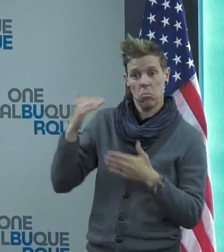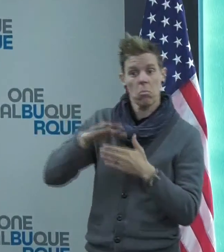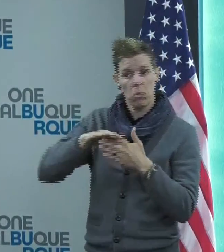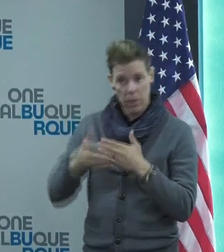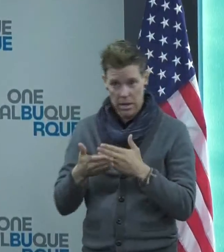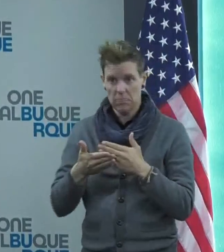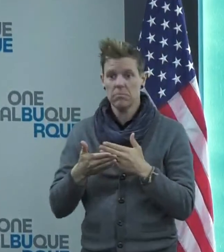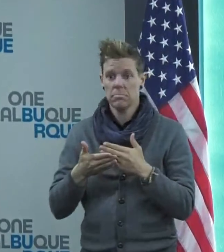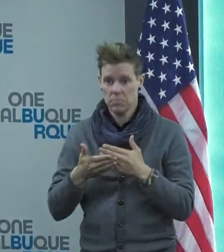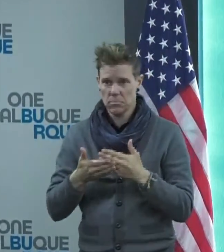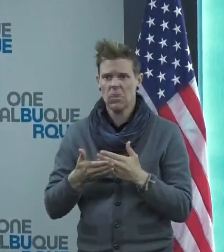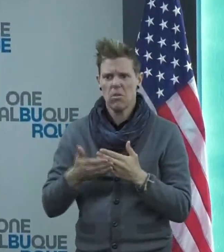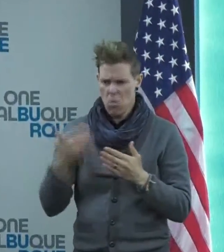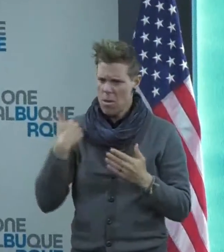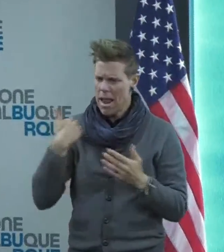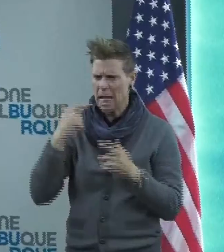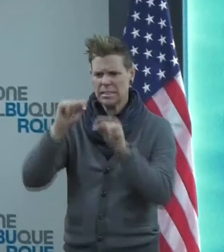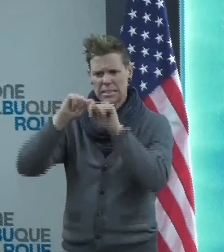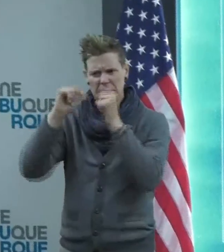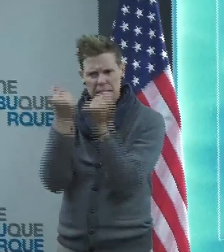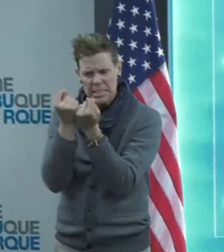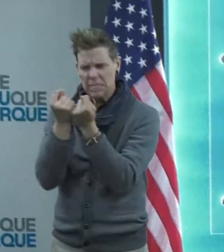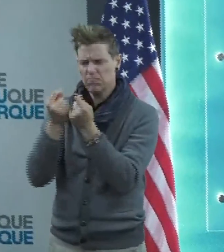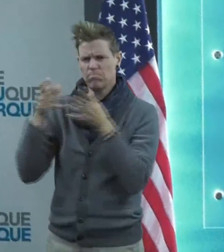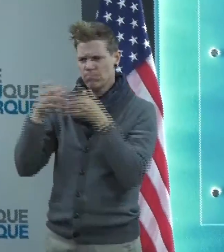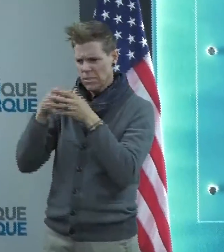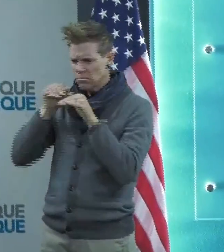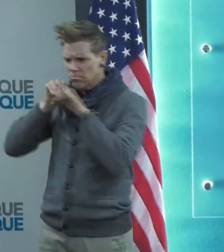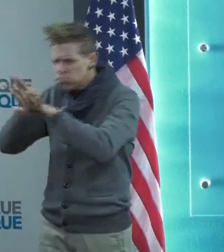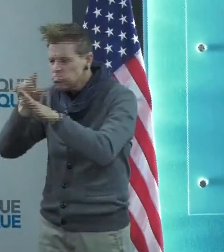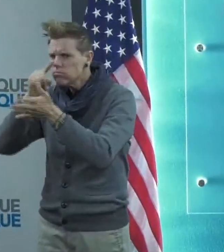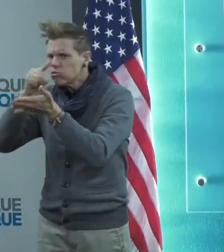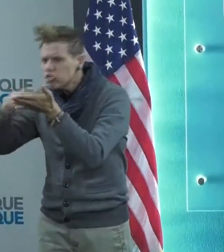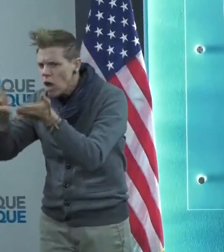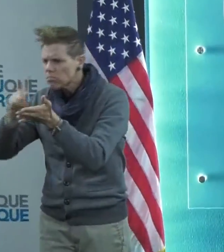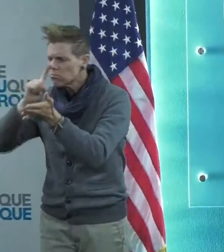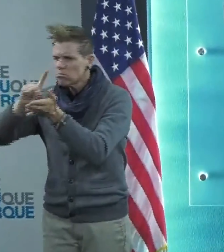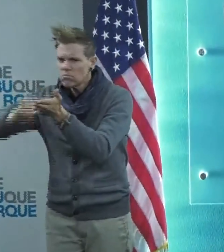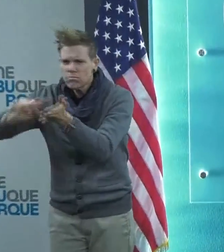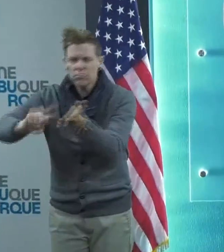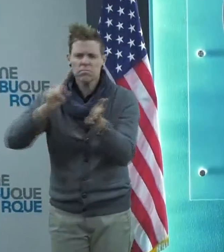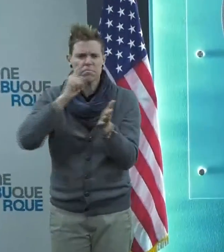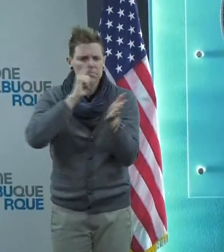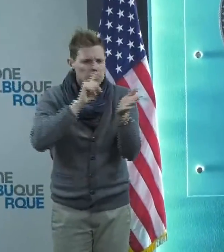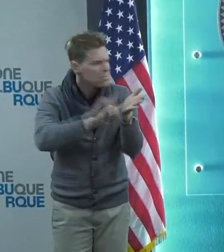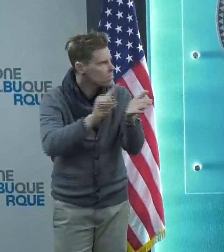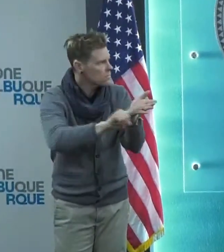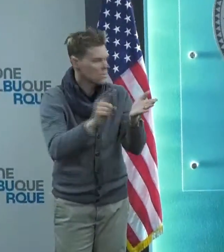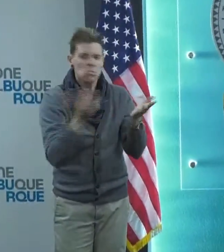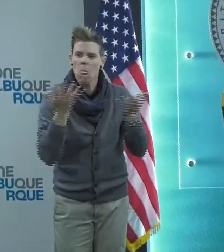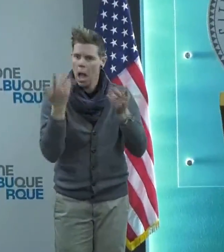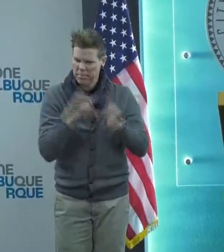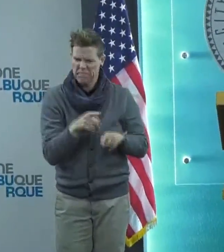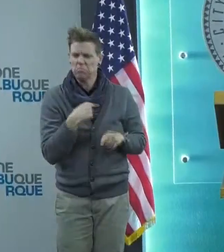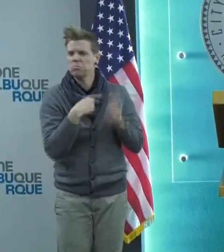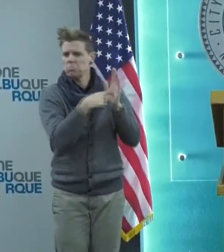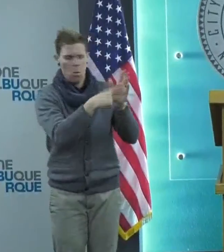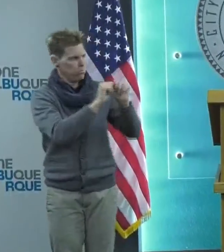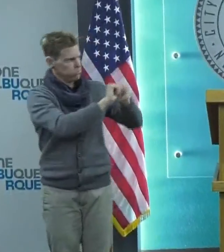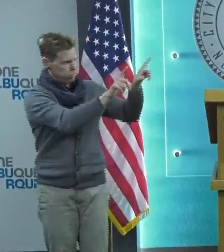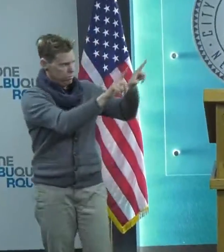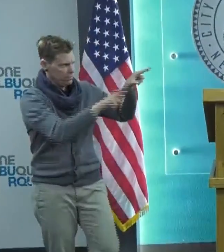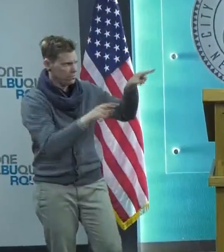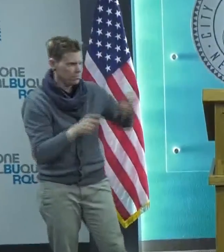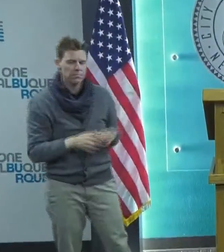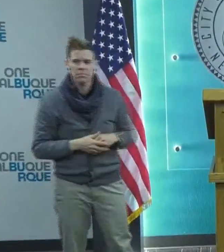different fronts. And I want to preview a little bit of what happened this weekend. You can see that overall we had the number